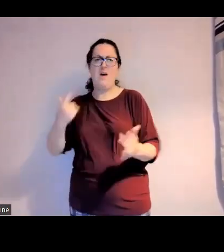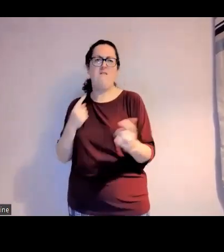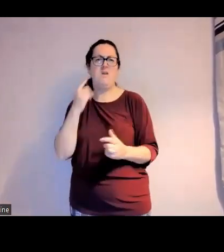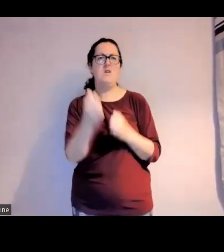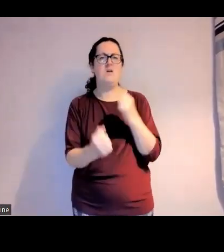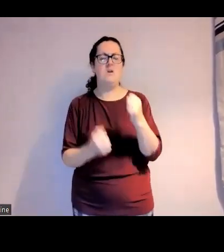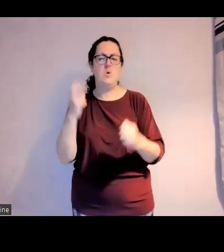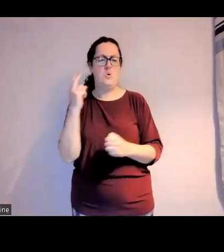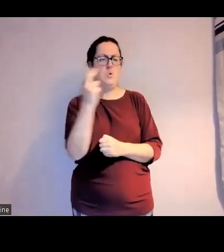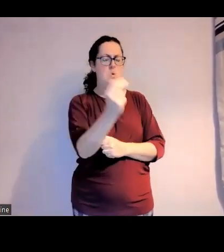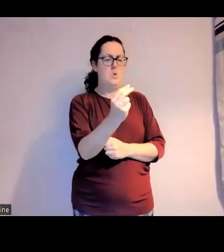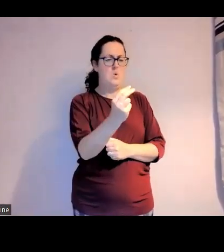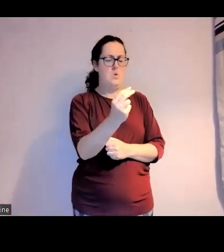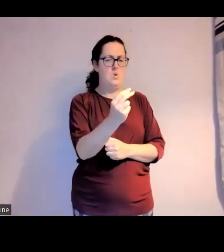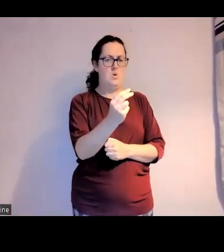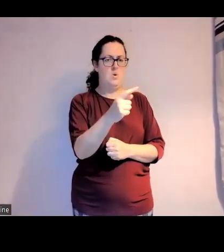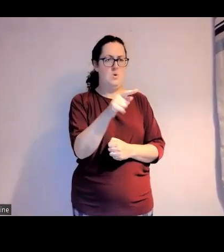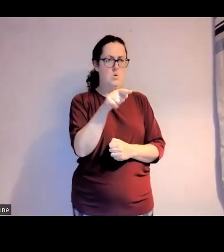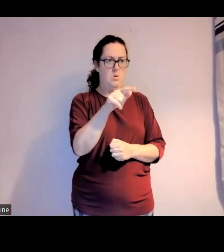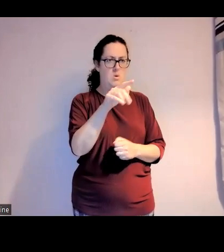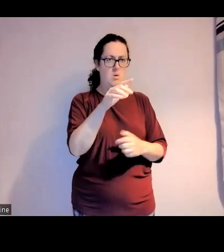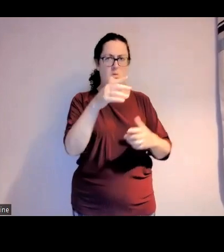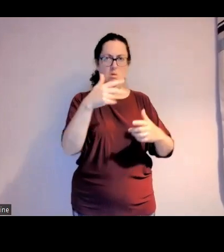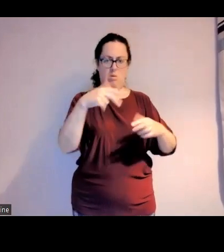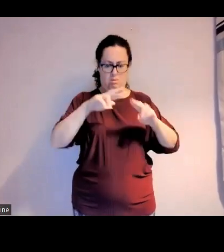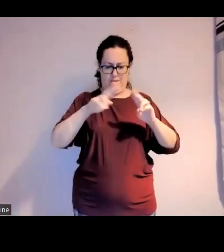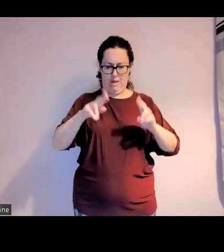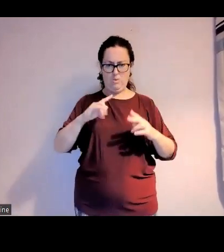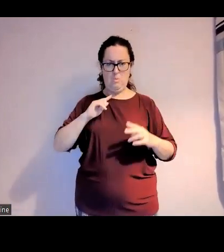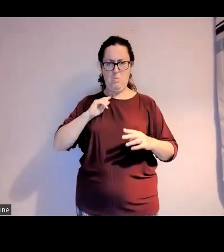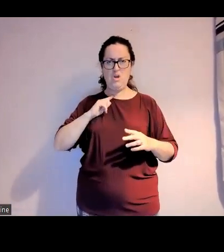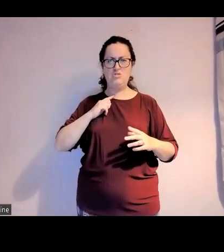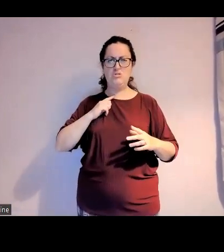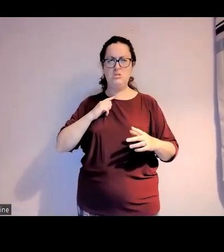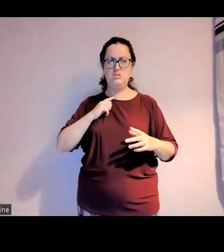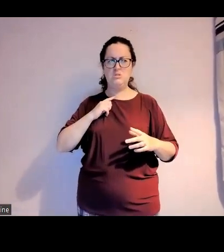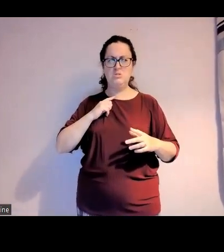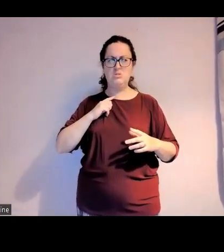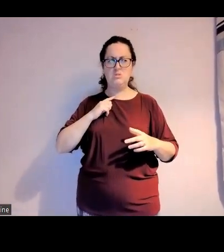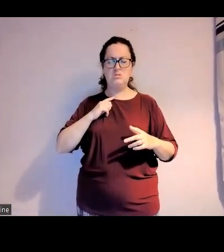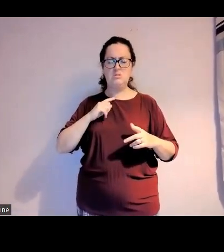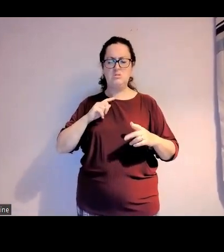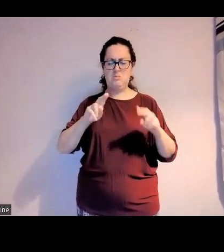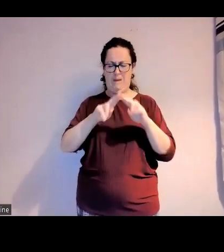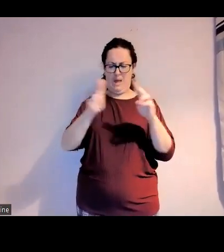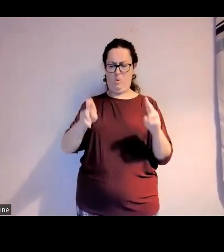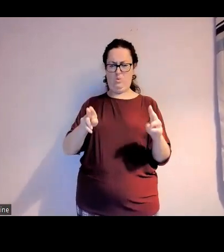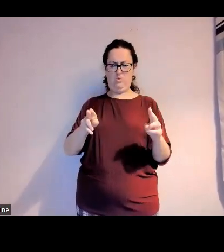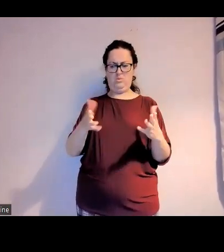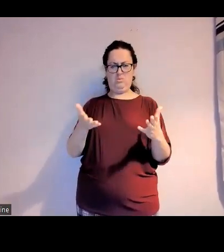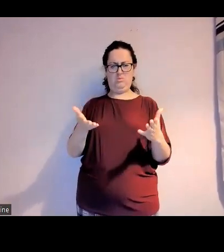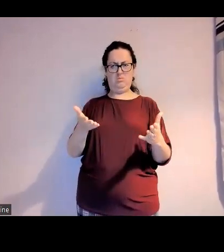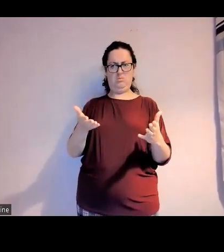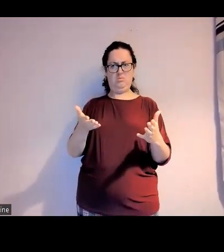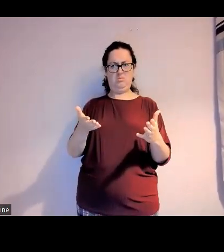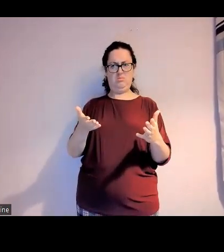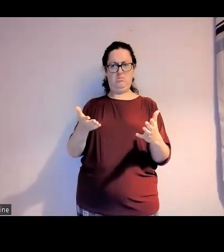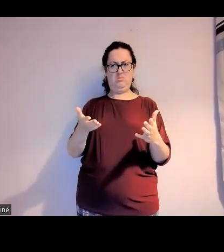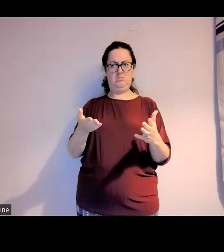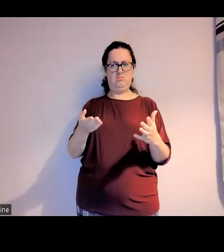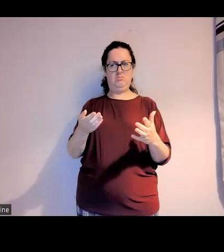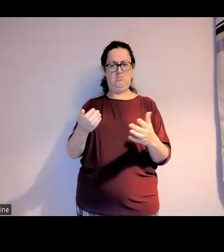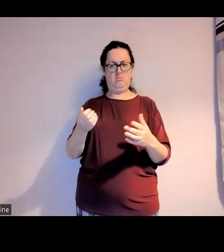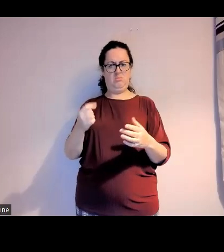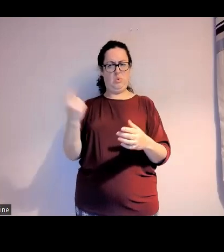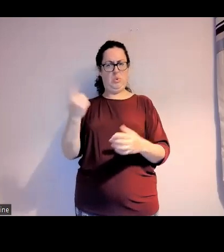brought yourself, your family, to a murderous house. But it's only a house. You must know that it's people who murder,